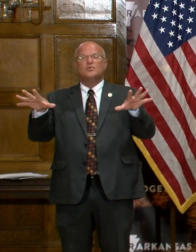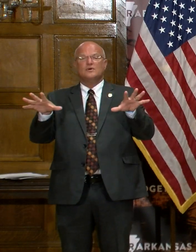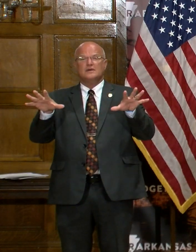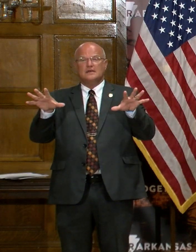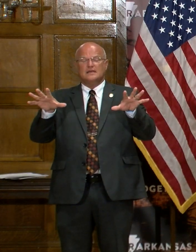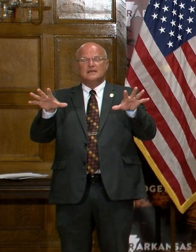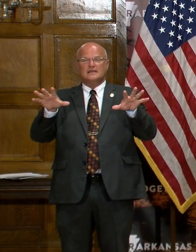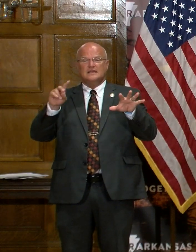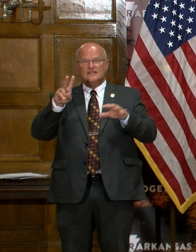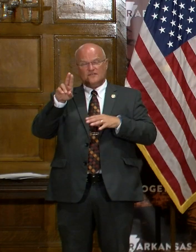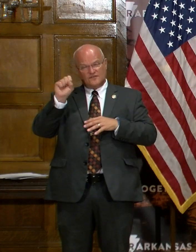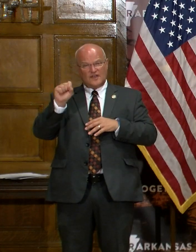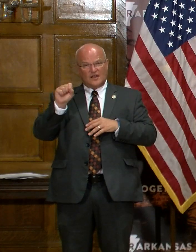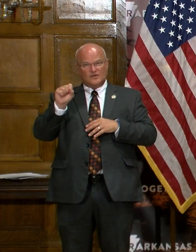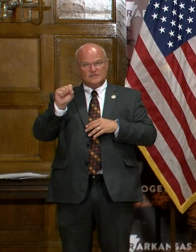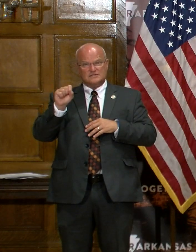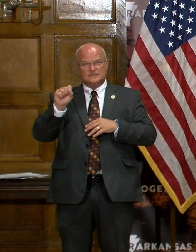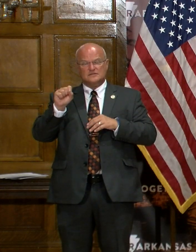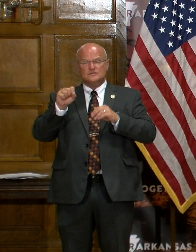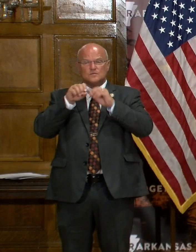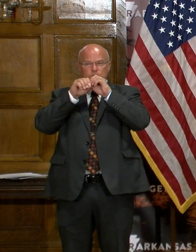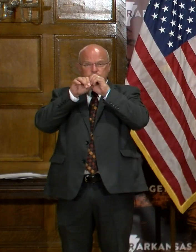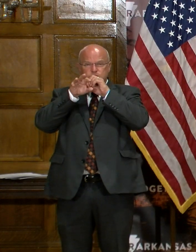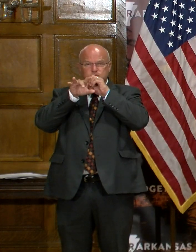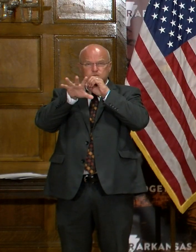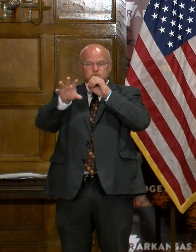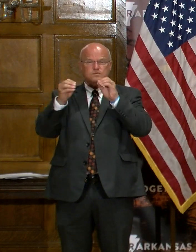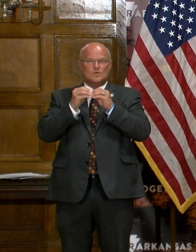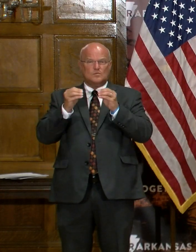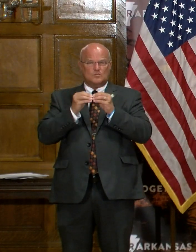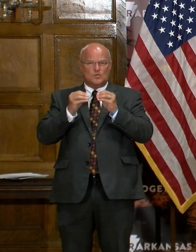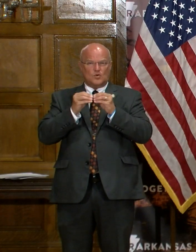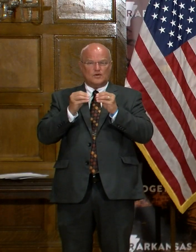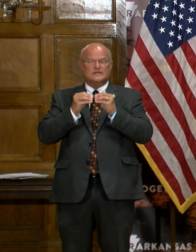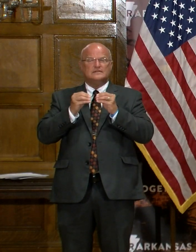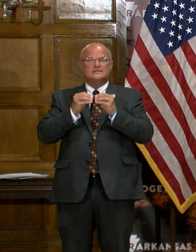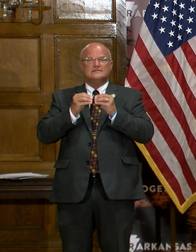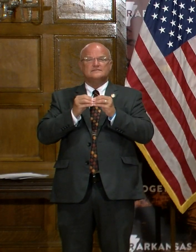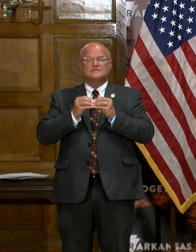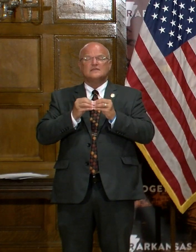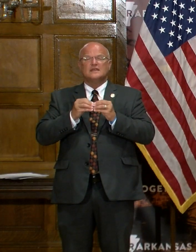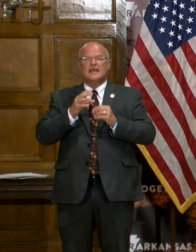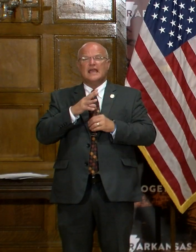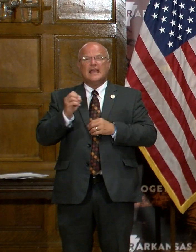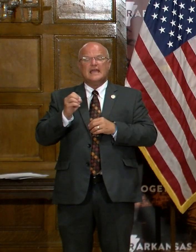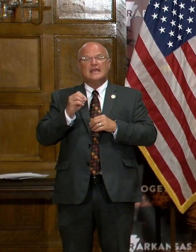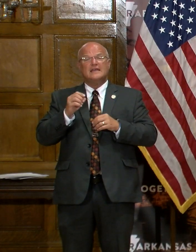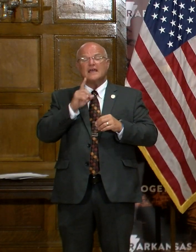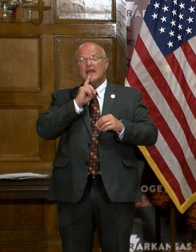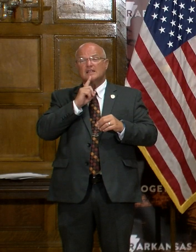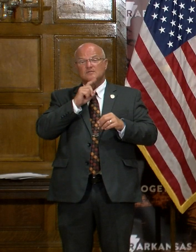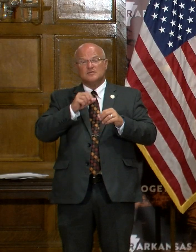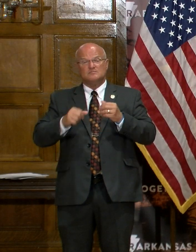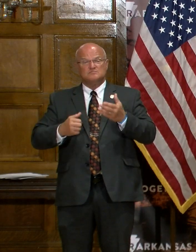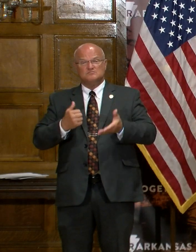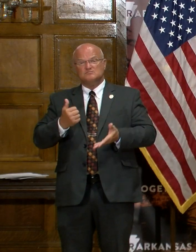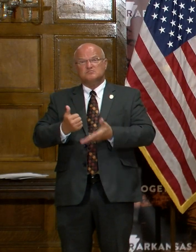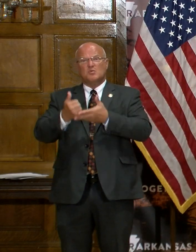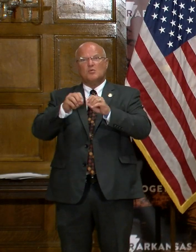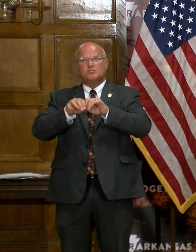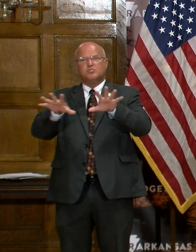the spread of the plume, if you will, of respiratory secretions outward and may actually promote it.